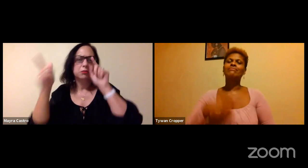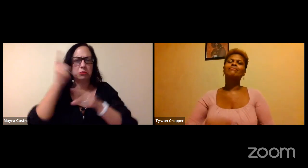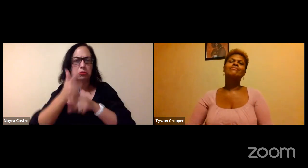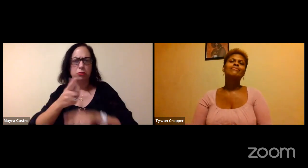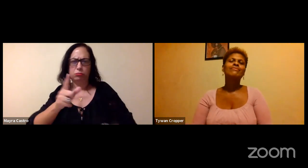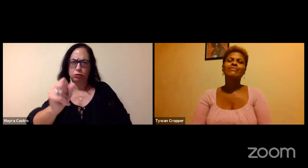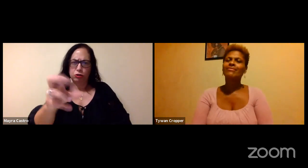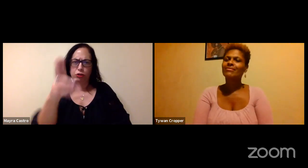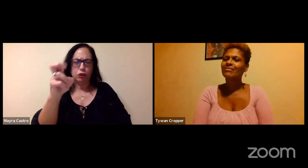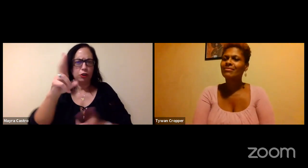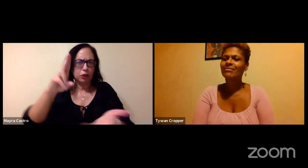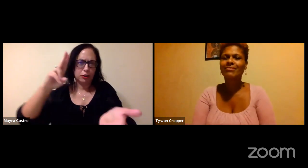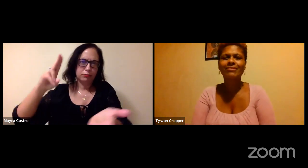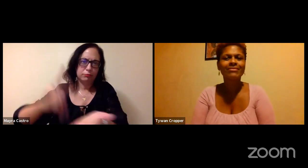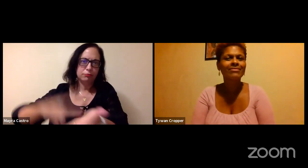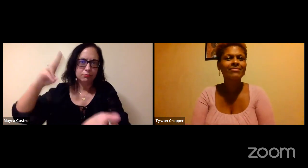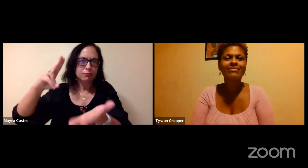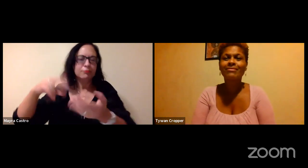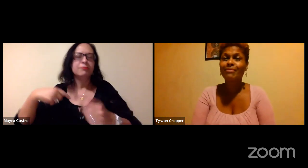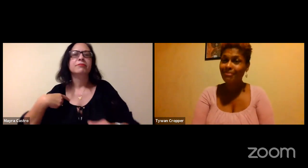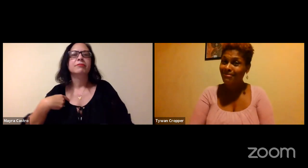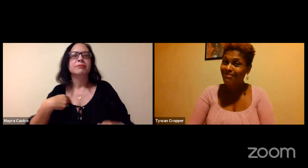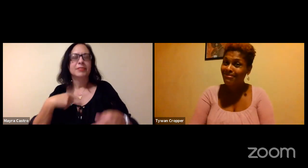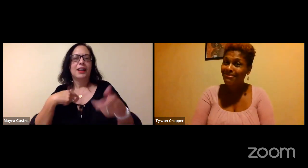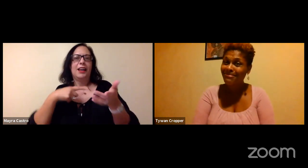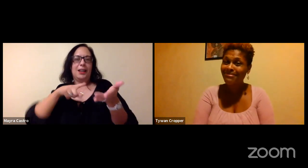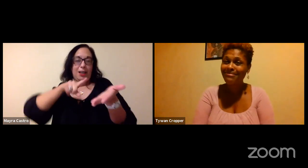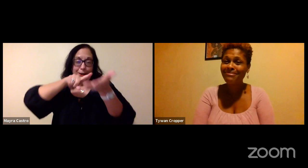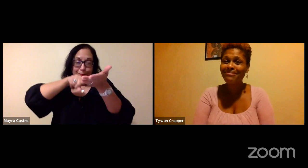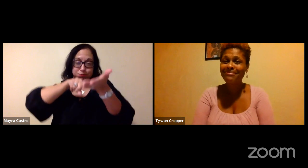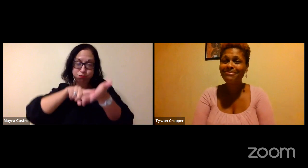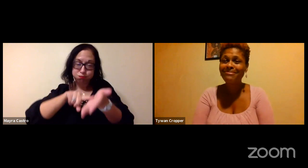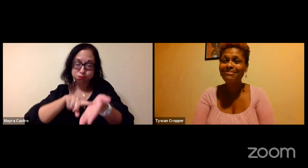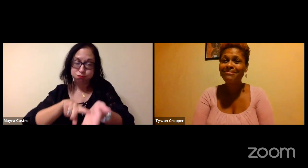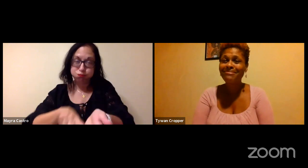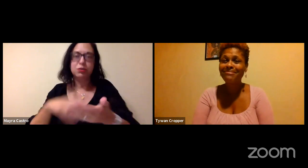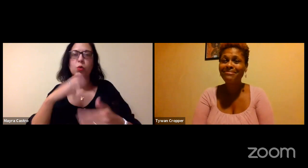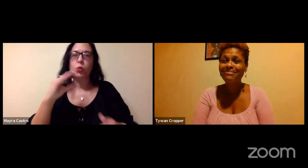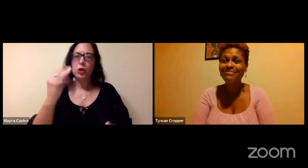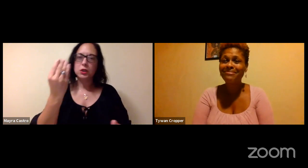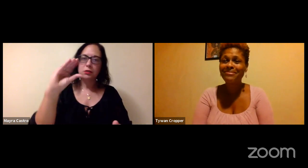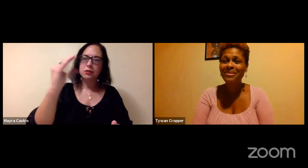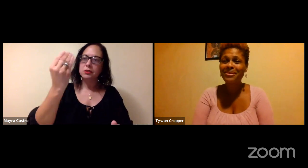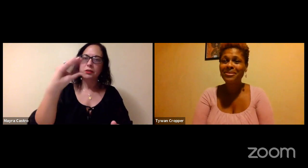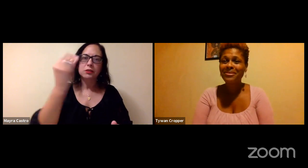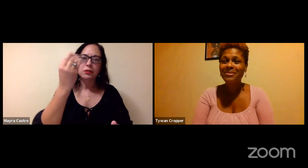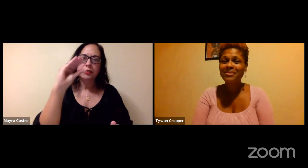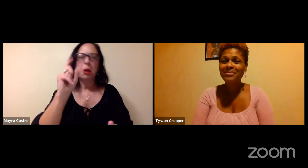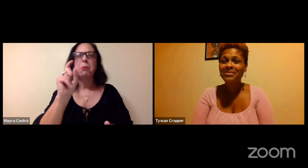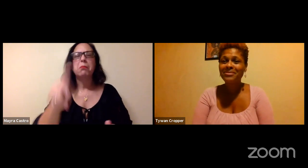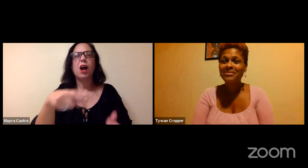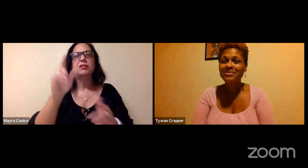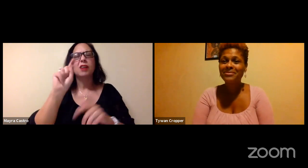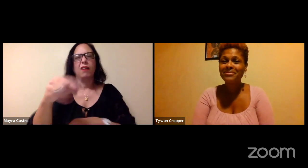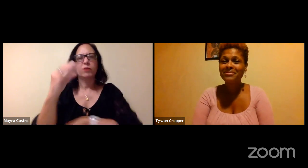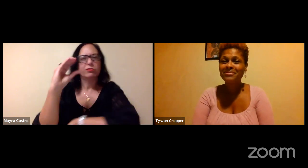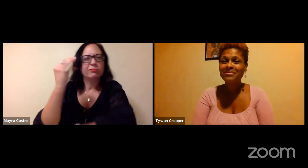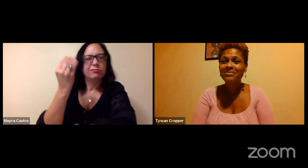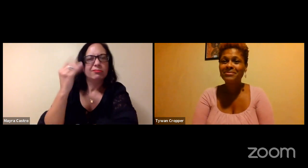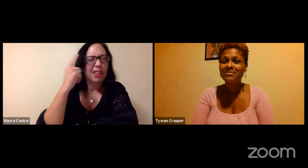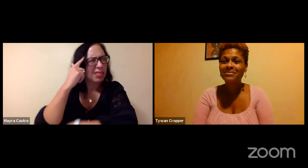my brother, because I had to give a presentation in class. I said, do you mind if I talk about my experiences growing up with